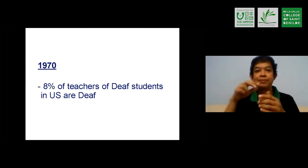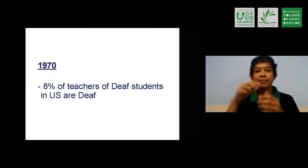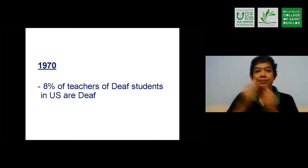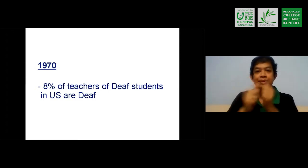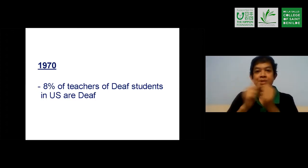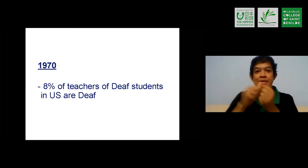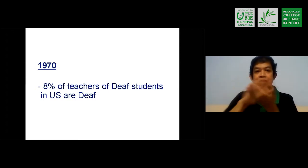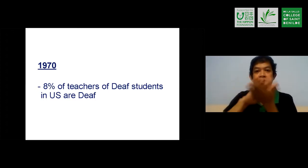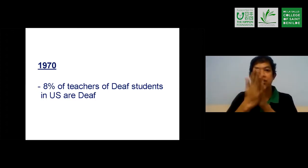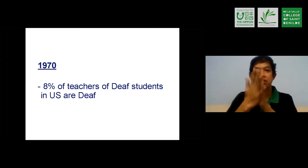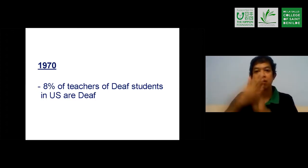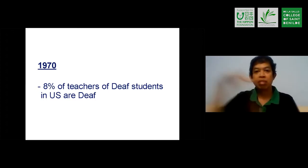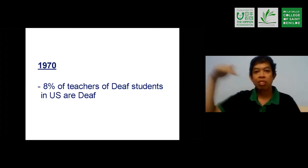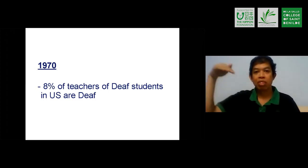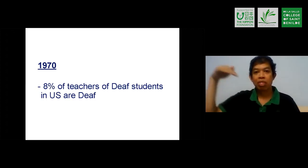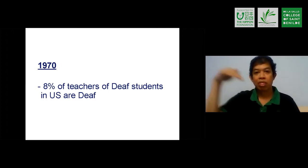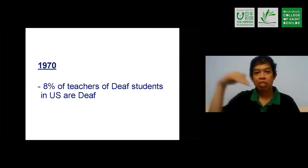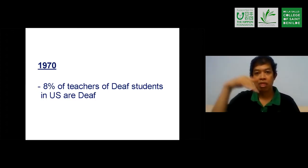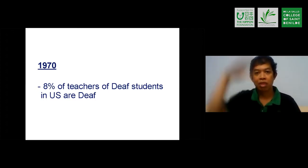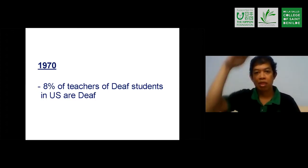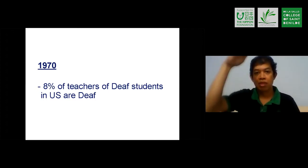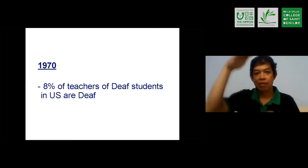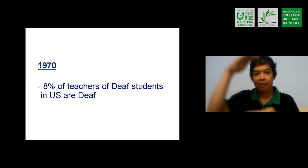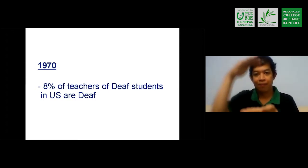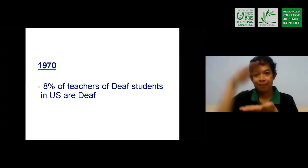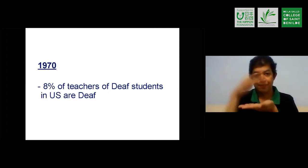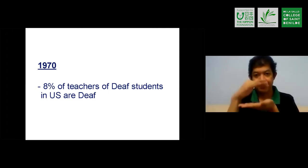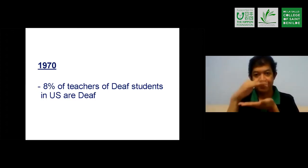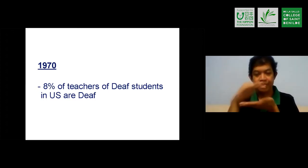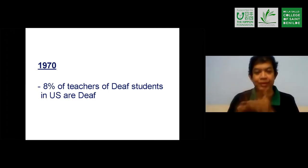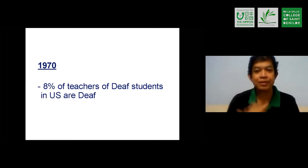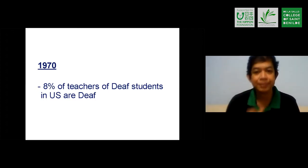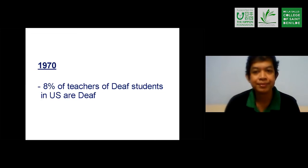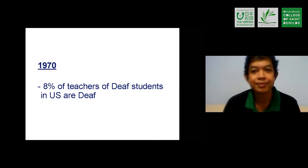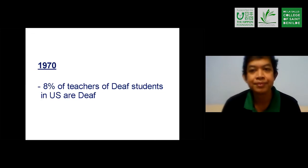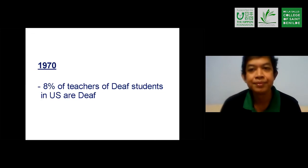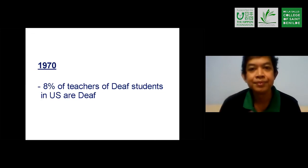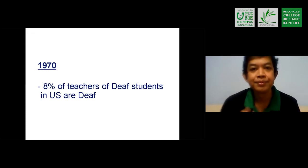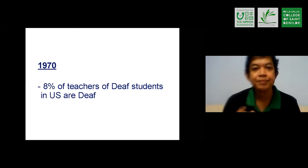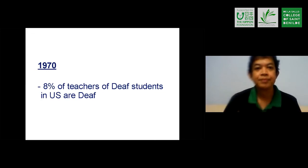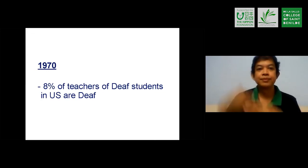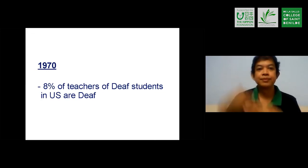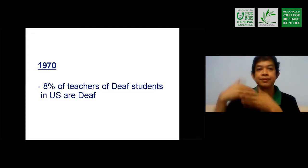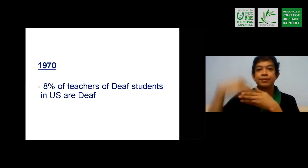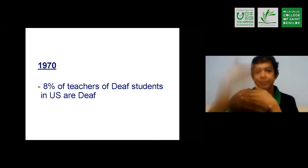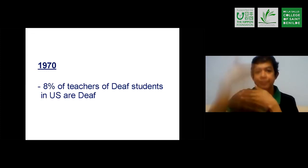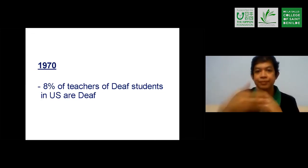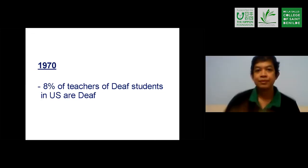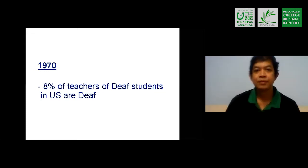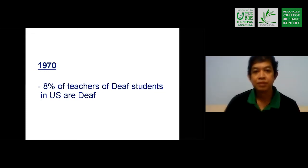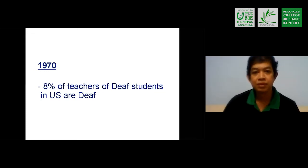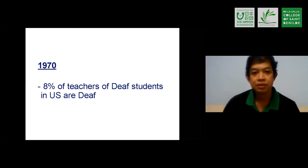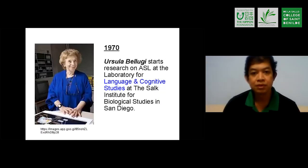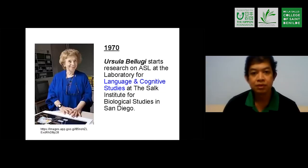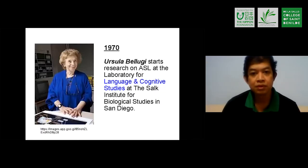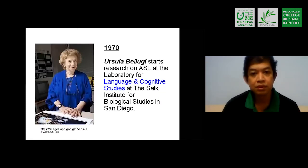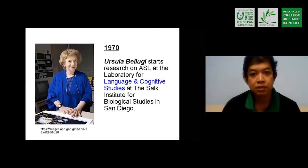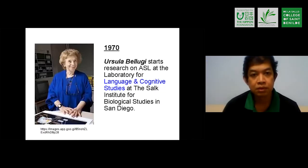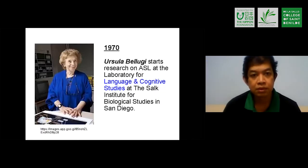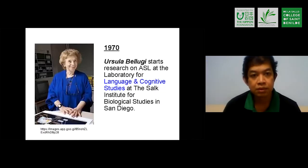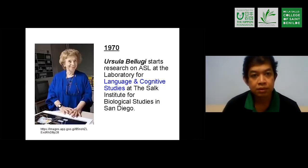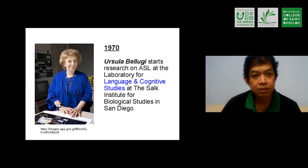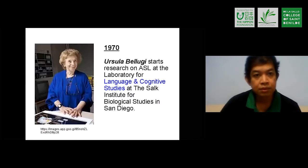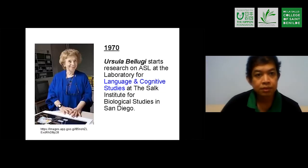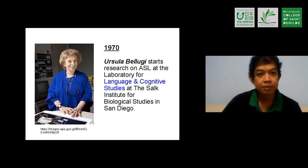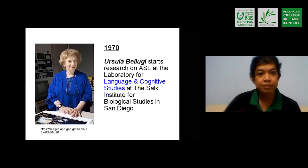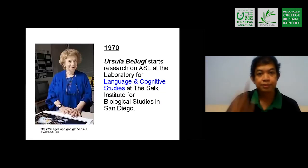lost 1%, which means that it was on decline by 1.